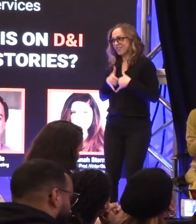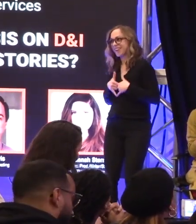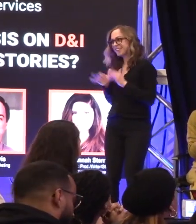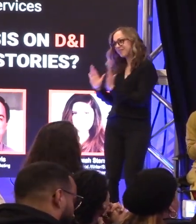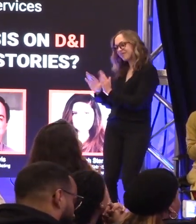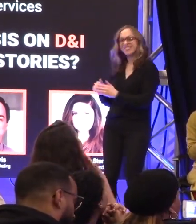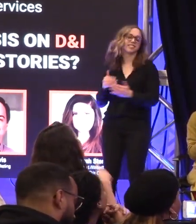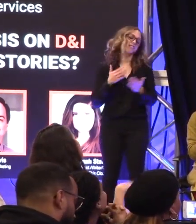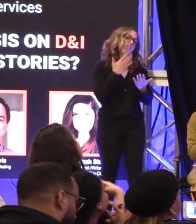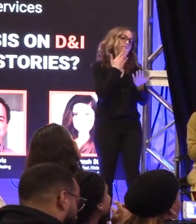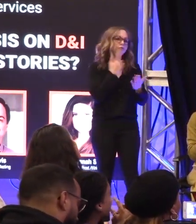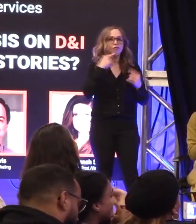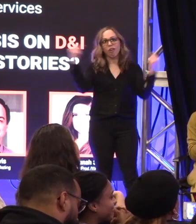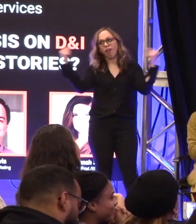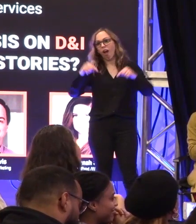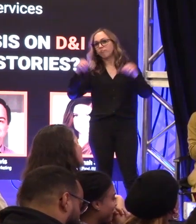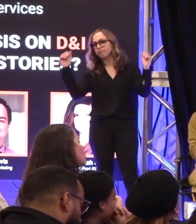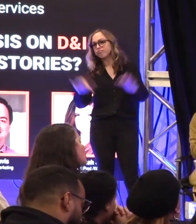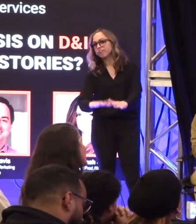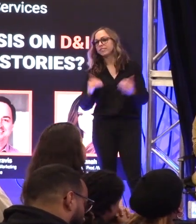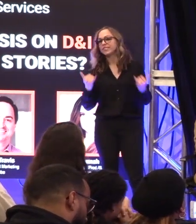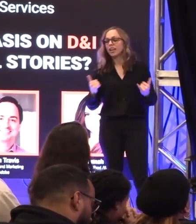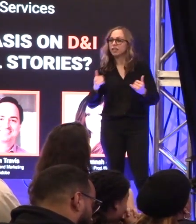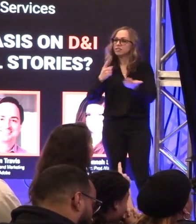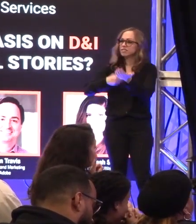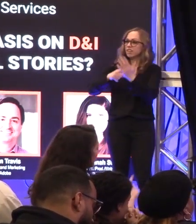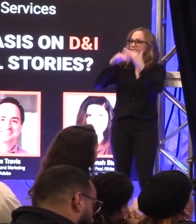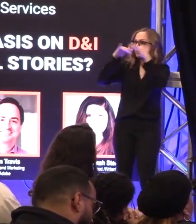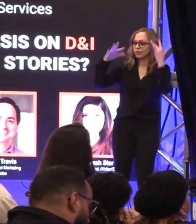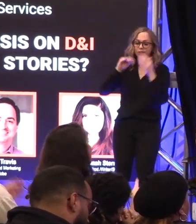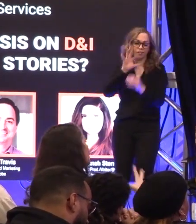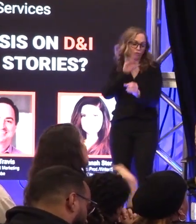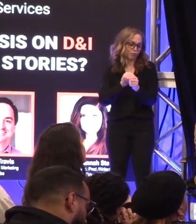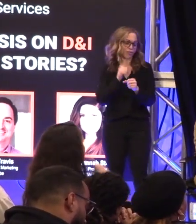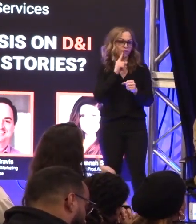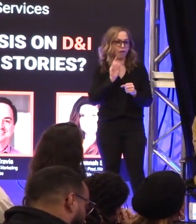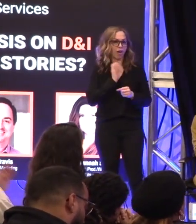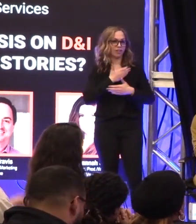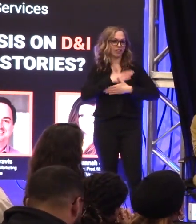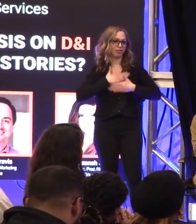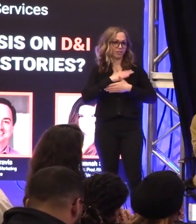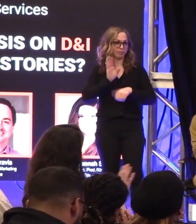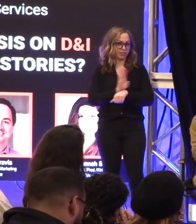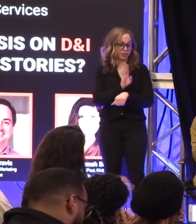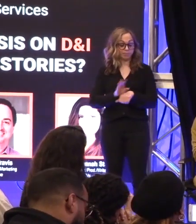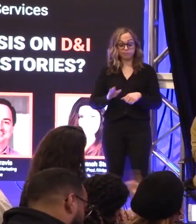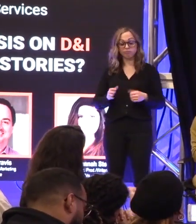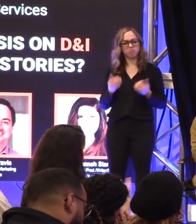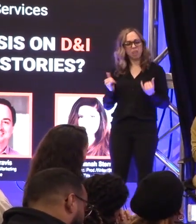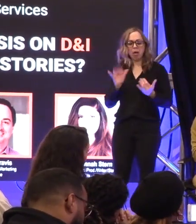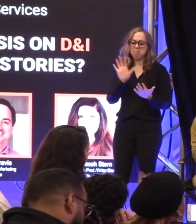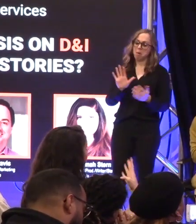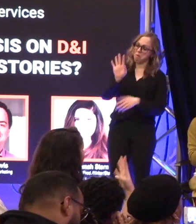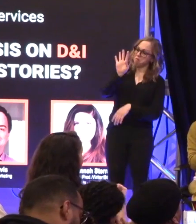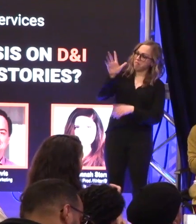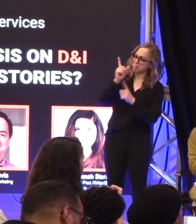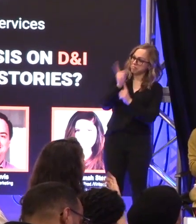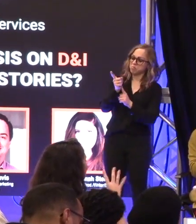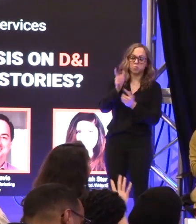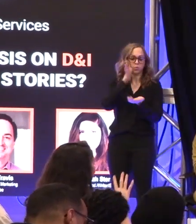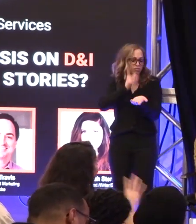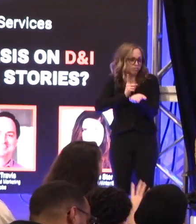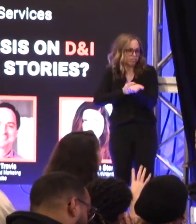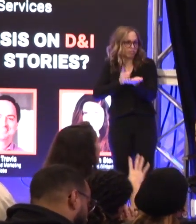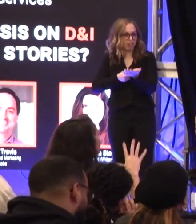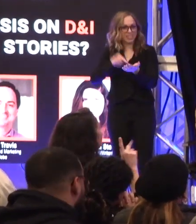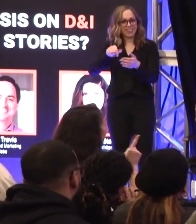Thank you guys all for joining us as we talk about diversity and inclusion in the entertainment business. Over the next 45 minutes or so, we're going to explore how